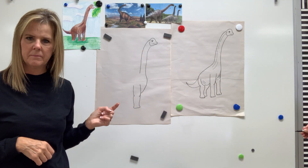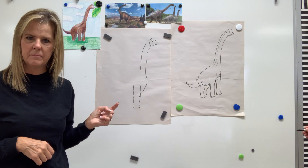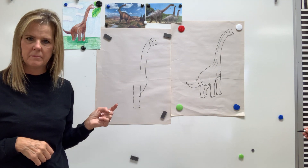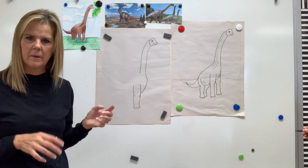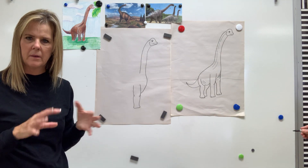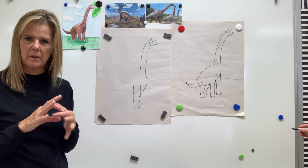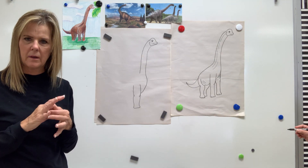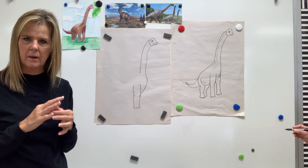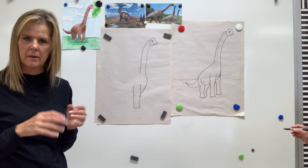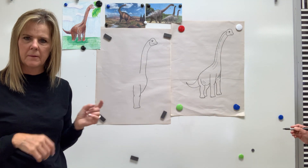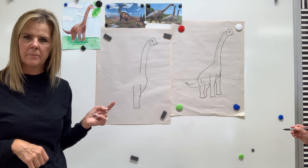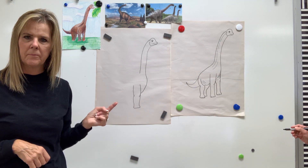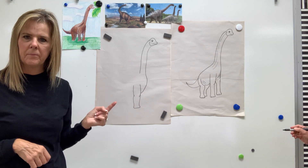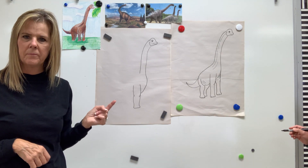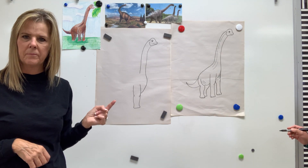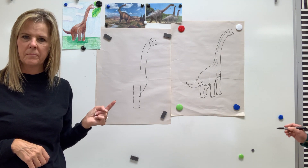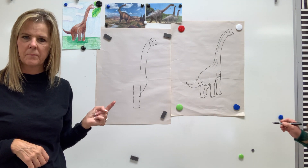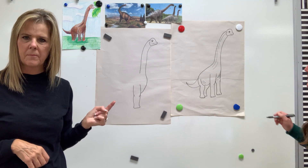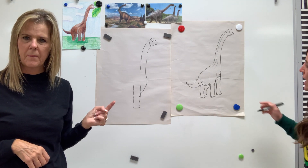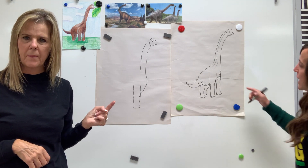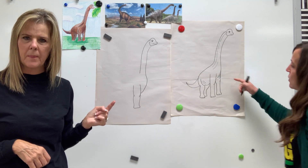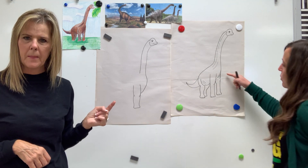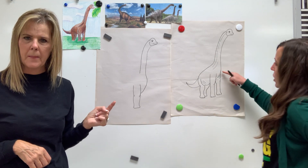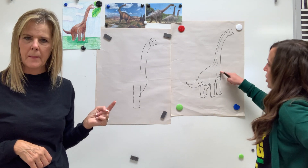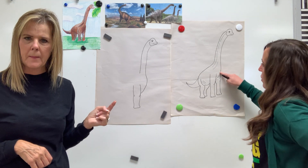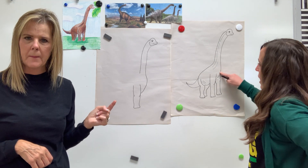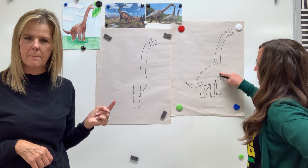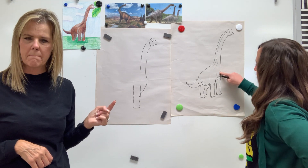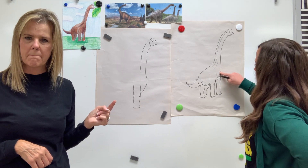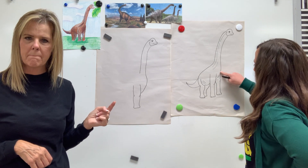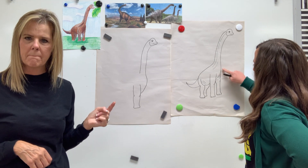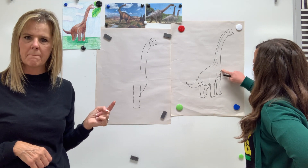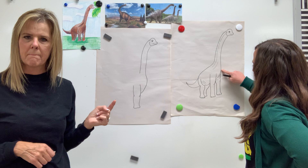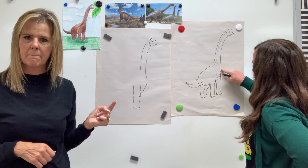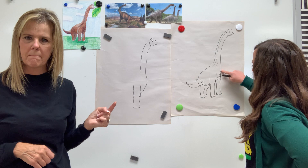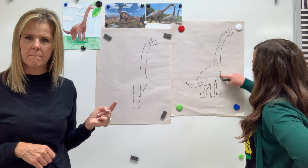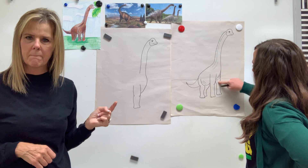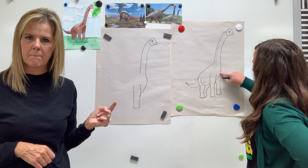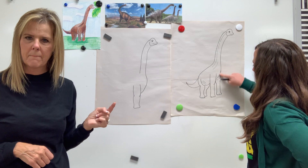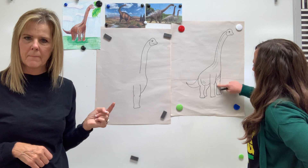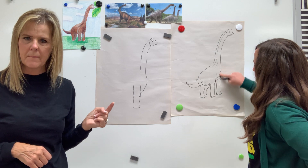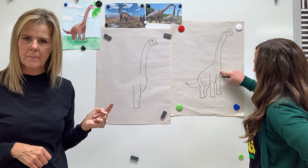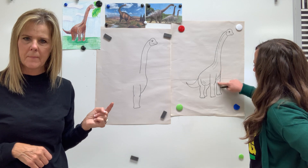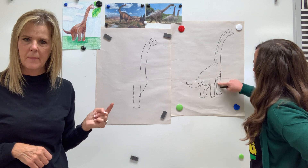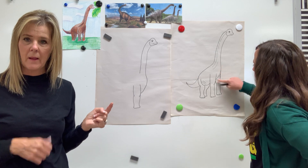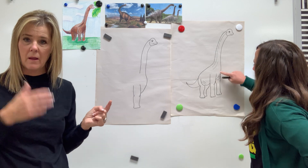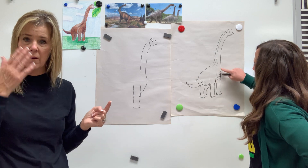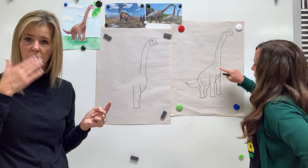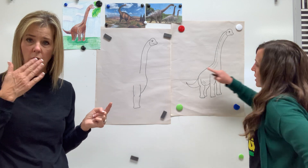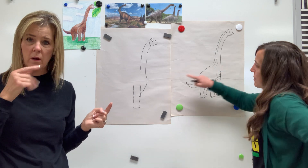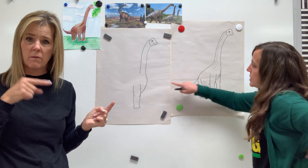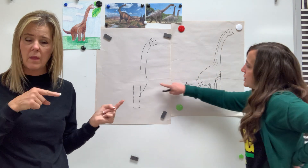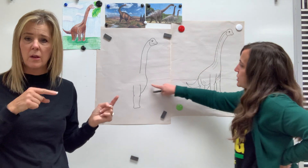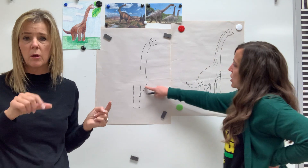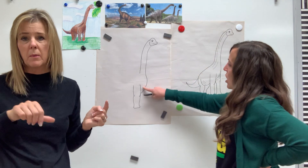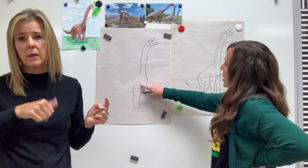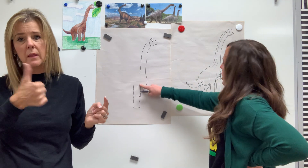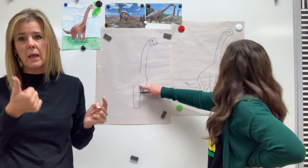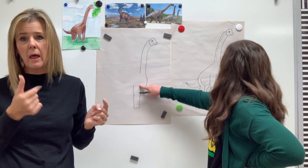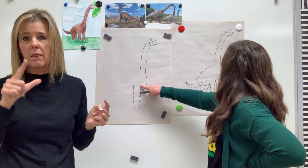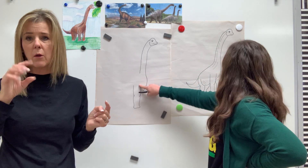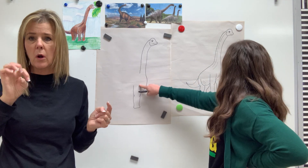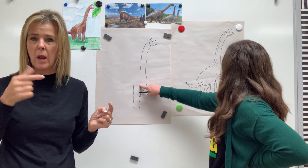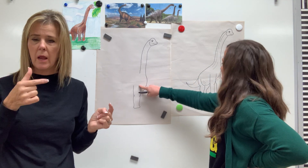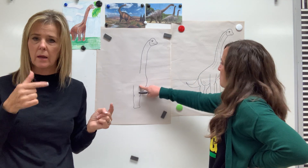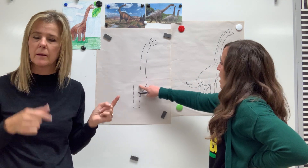touch. Then in front of this leg, we're gonna go ahead and make the other leg, and I'm gonna